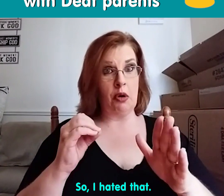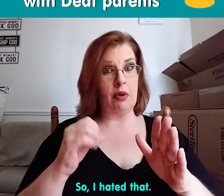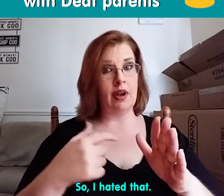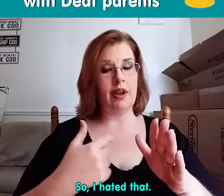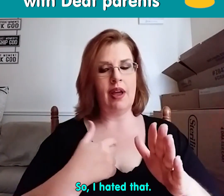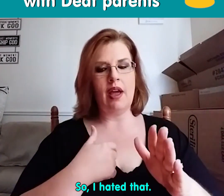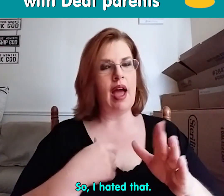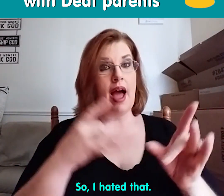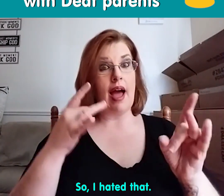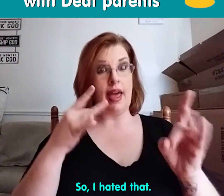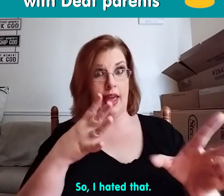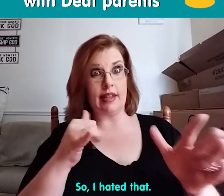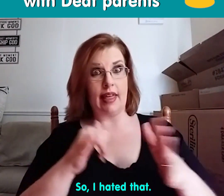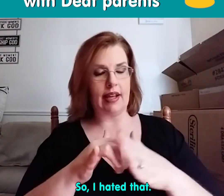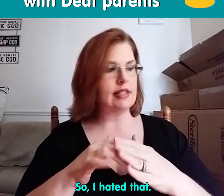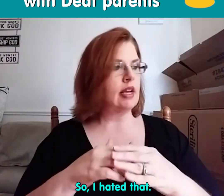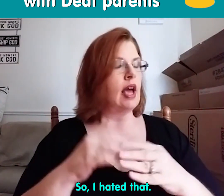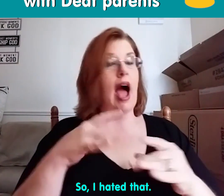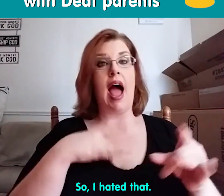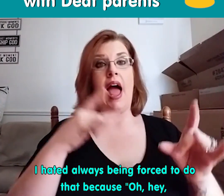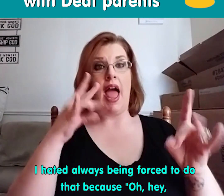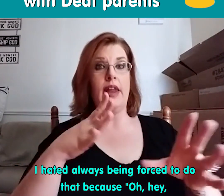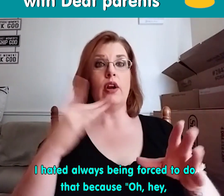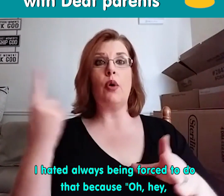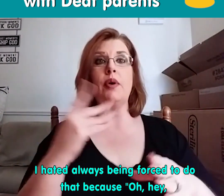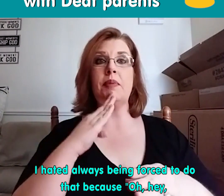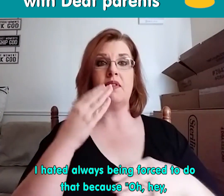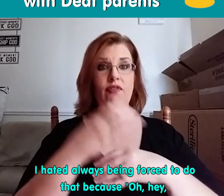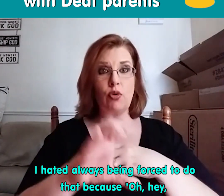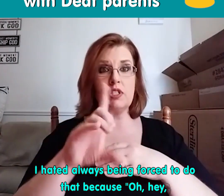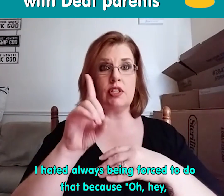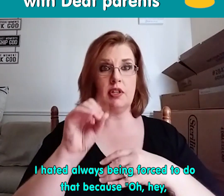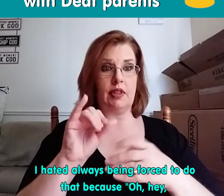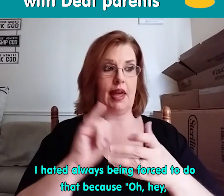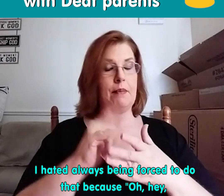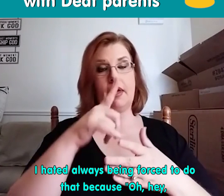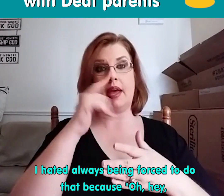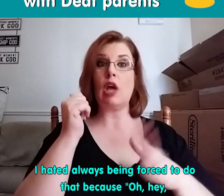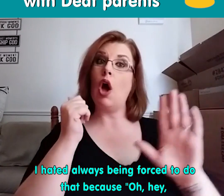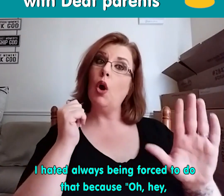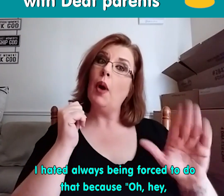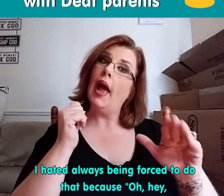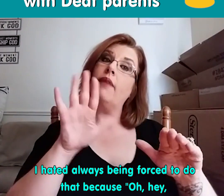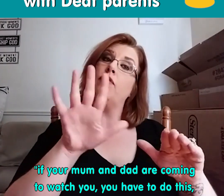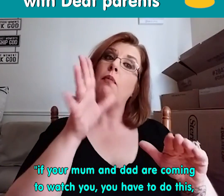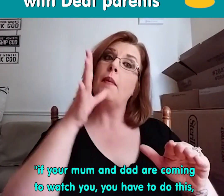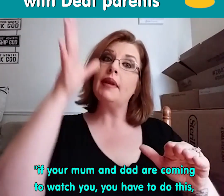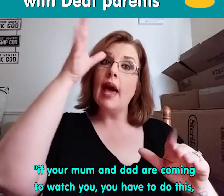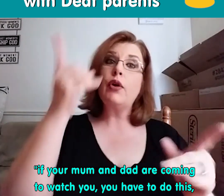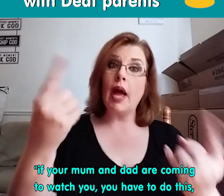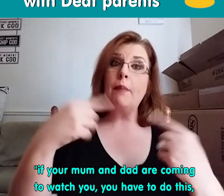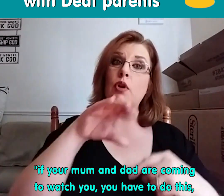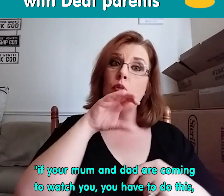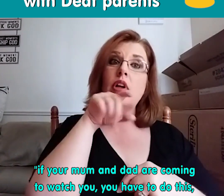So, I hated that. I hated always being forced to do that, because, oh, hey, if your mom and dad are coming to watch